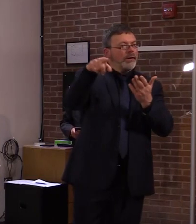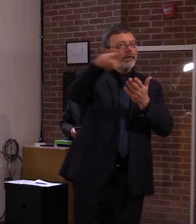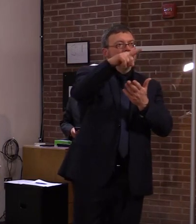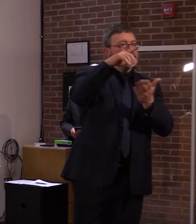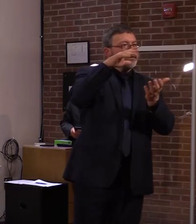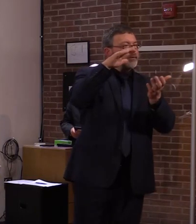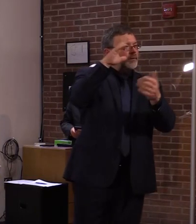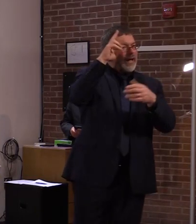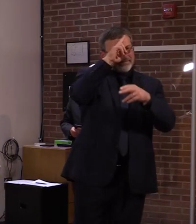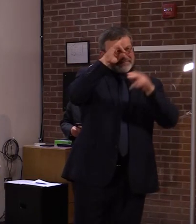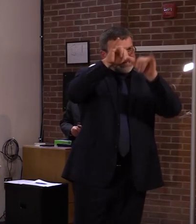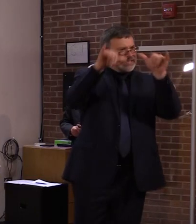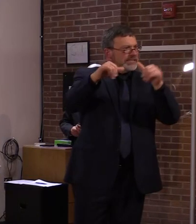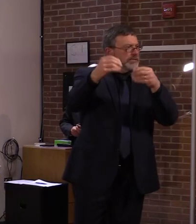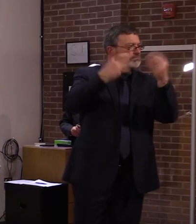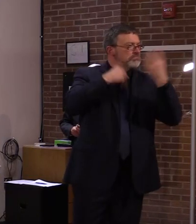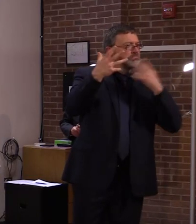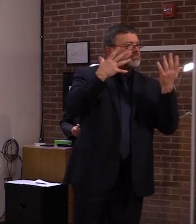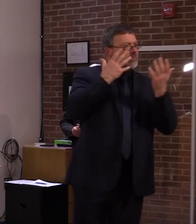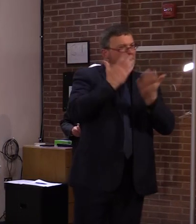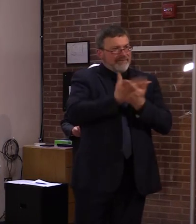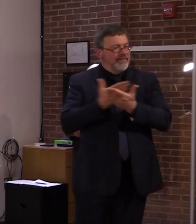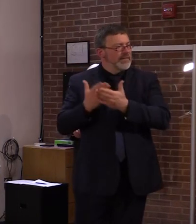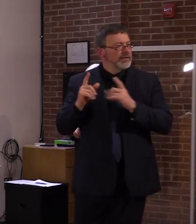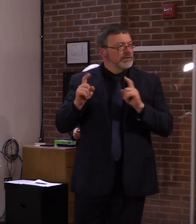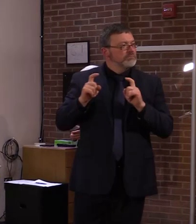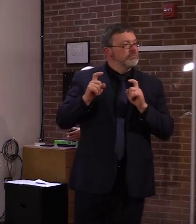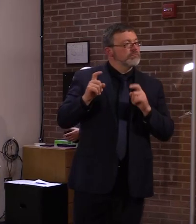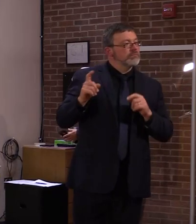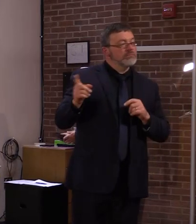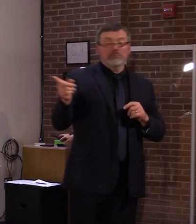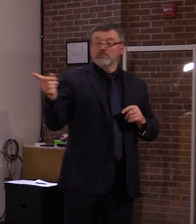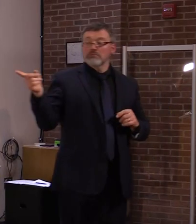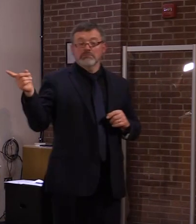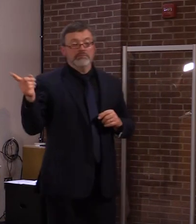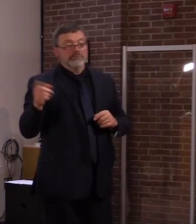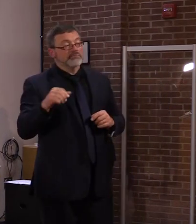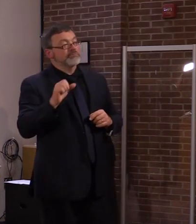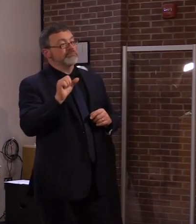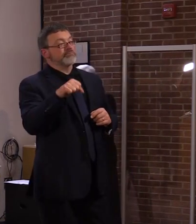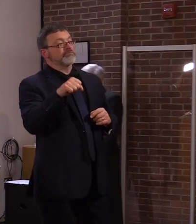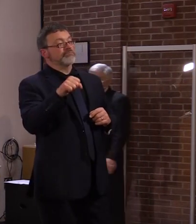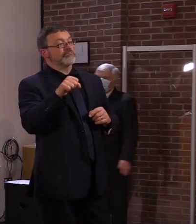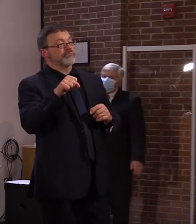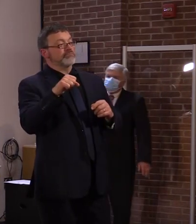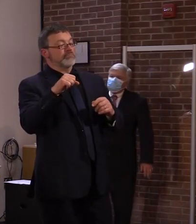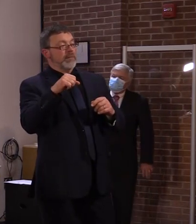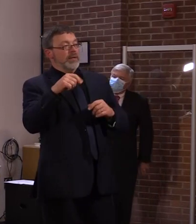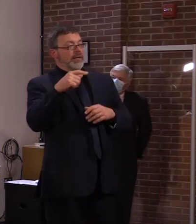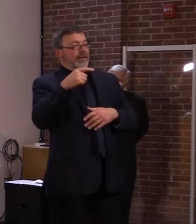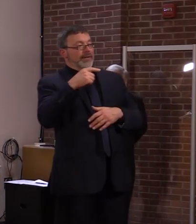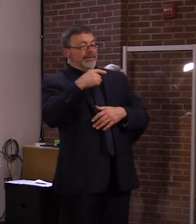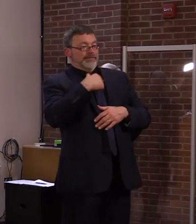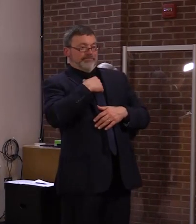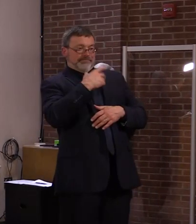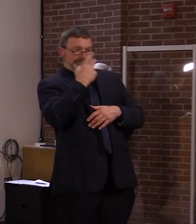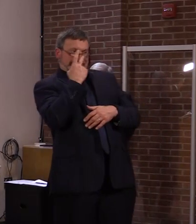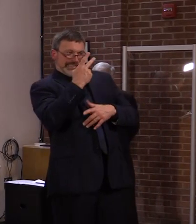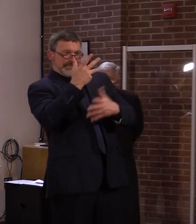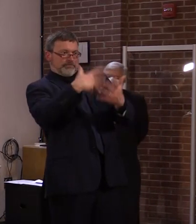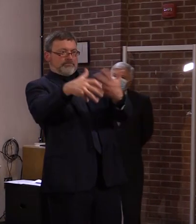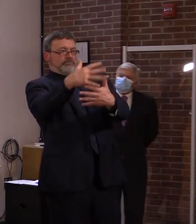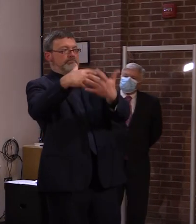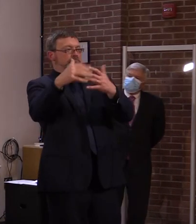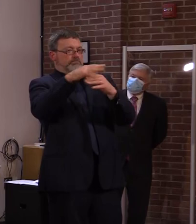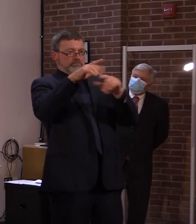Yeah, I think I think you're absolutely right. It's the social science, because you can put all of